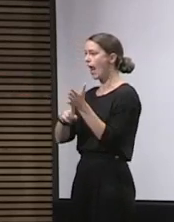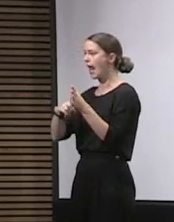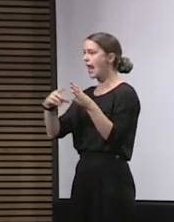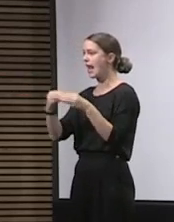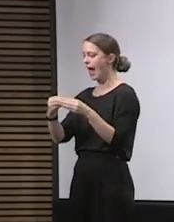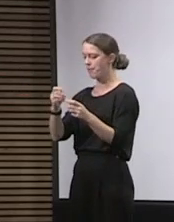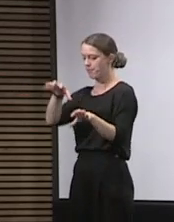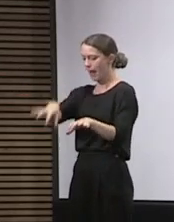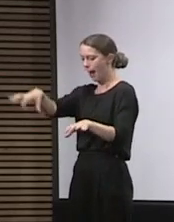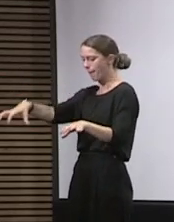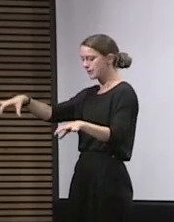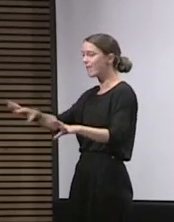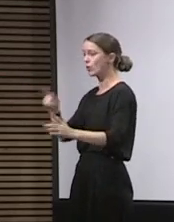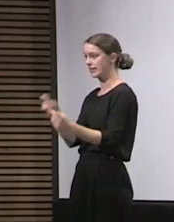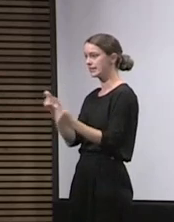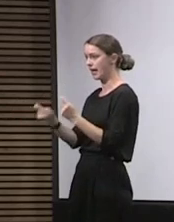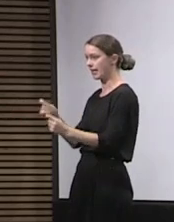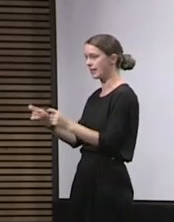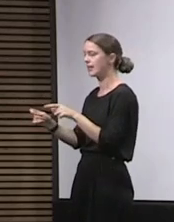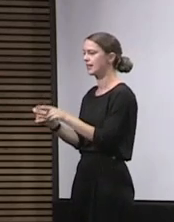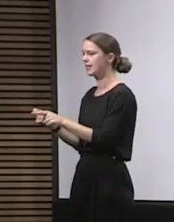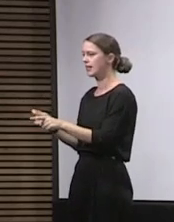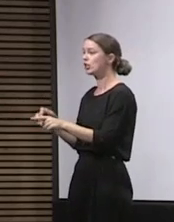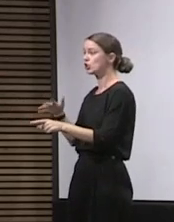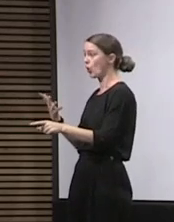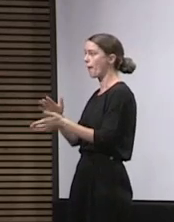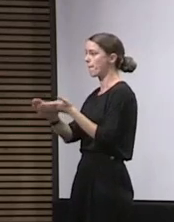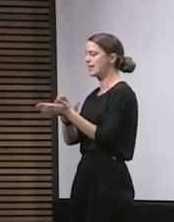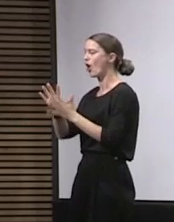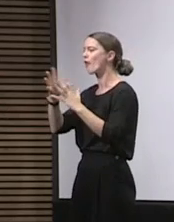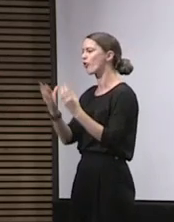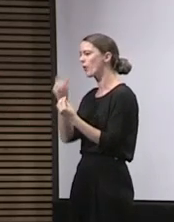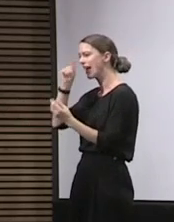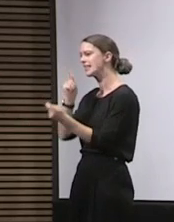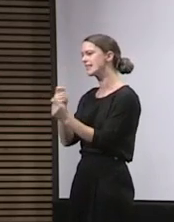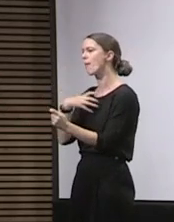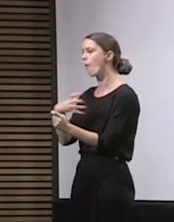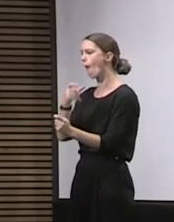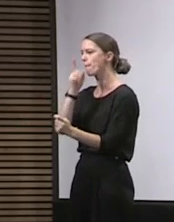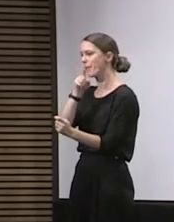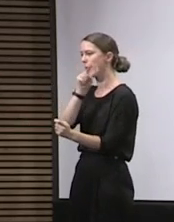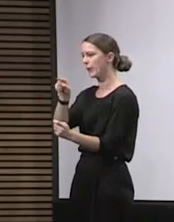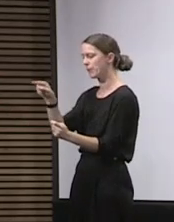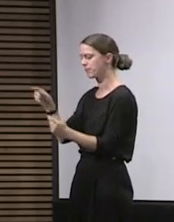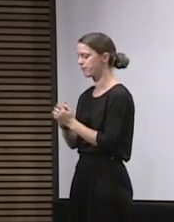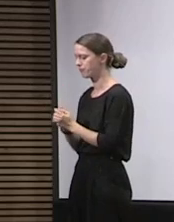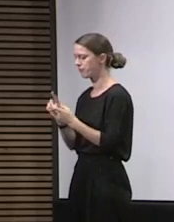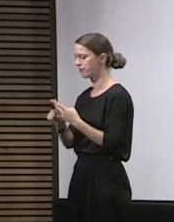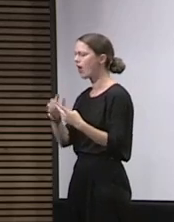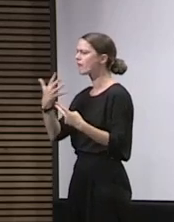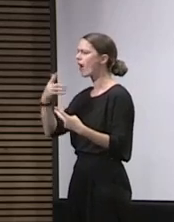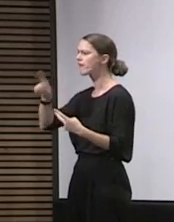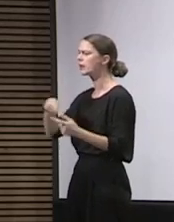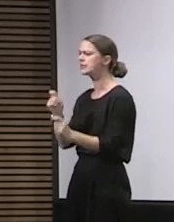do that testing, and that increases our overall numbers. The 5,000 would